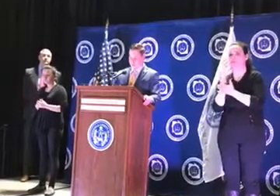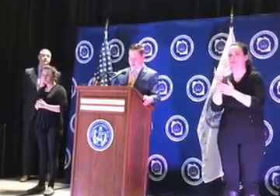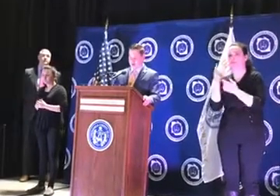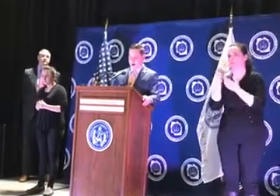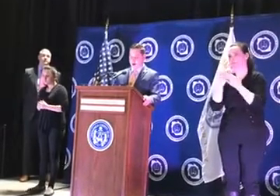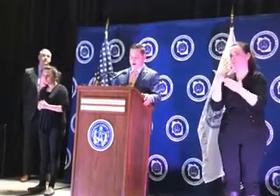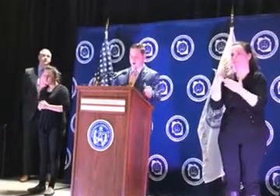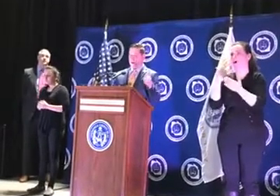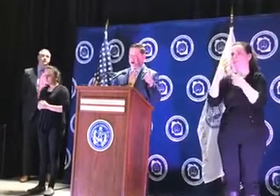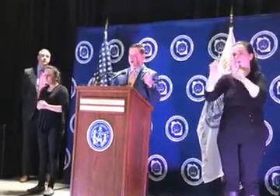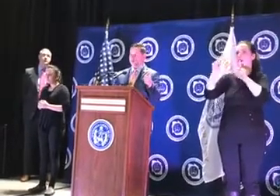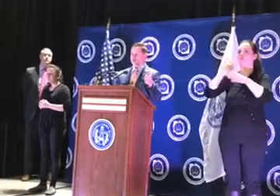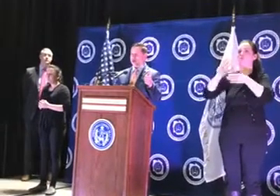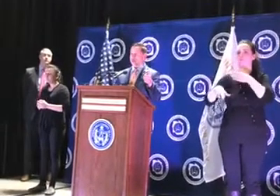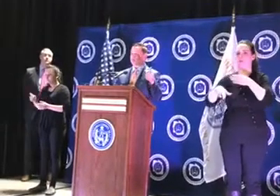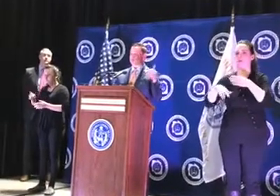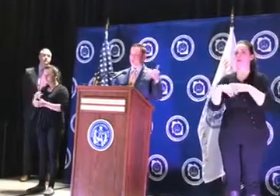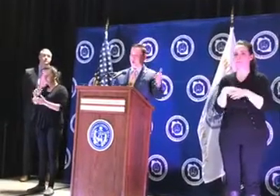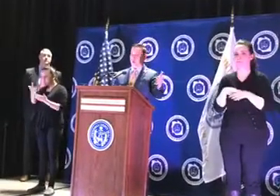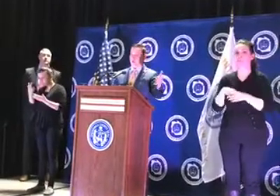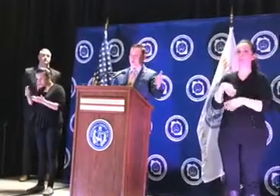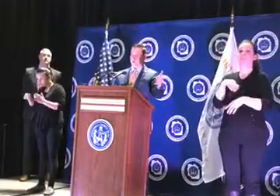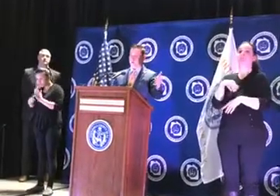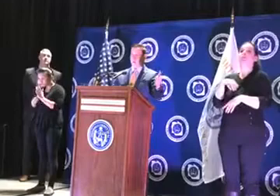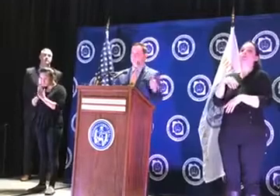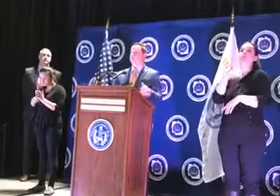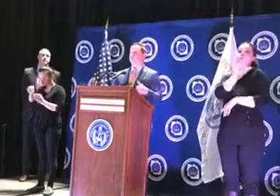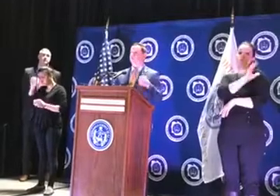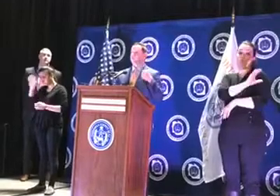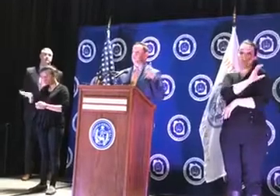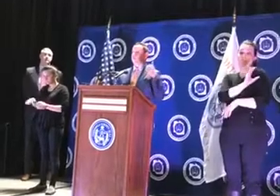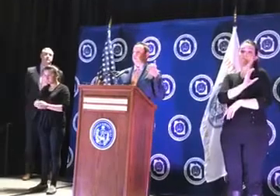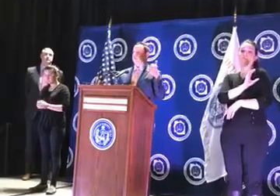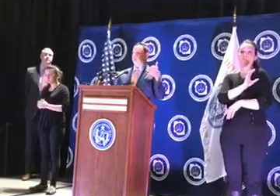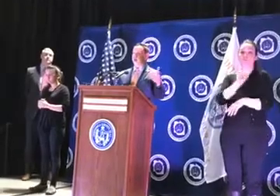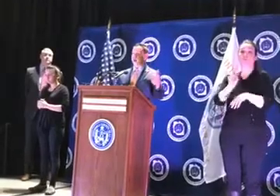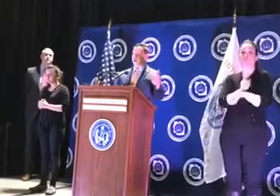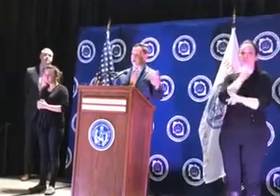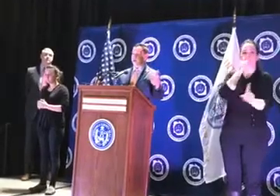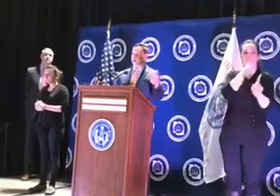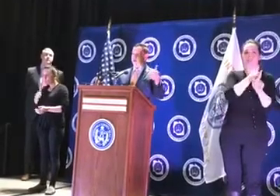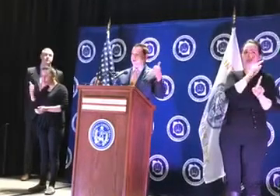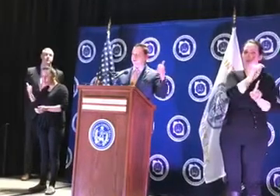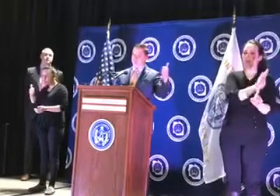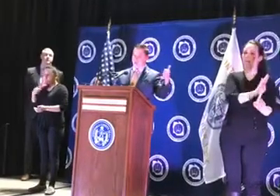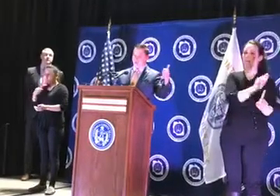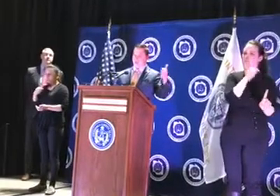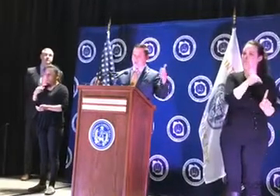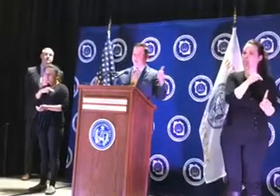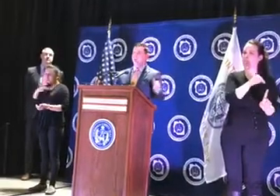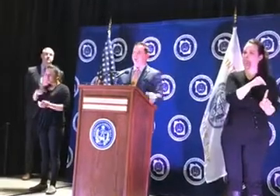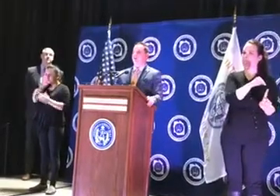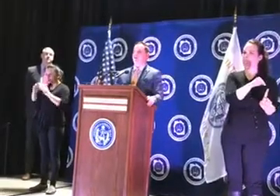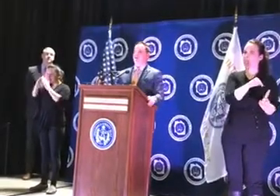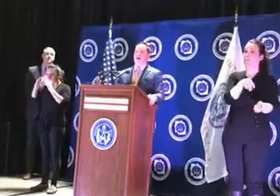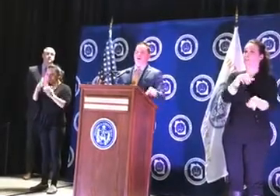stone. Kraus has their own partner. The primary care providers have their own